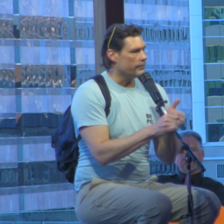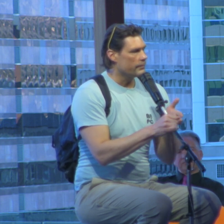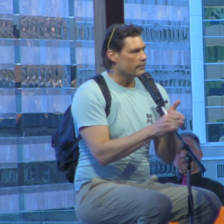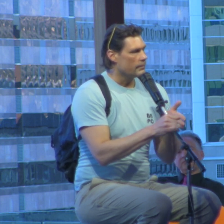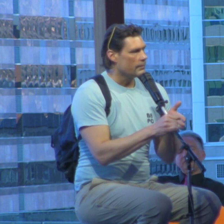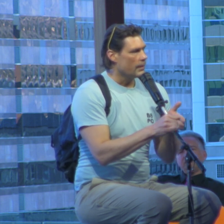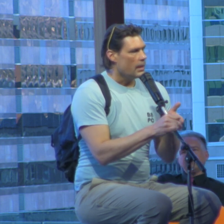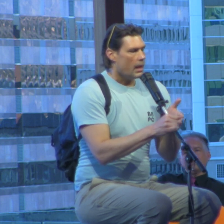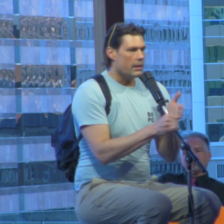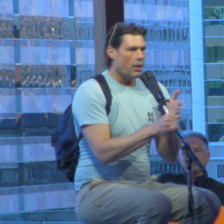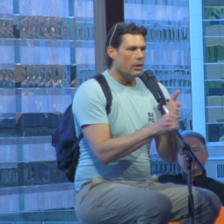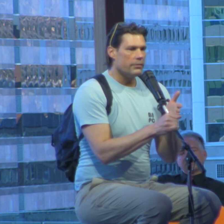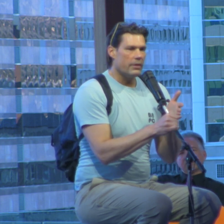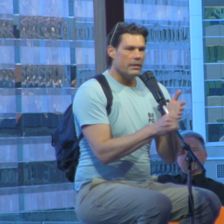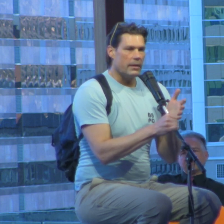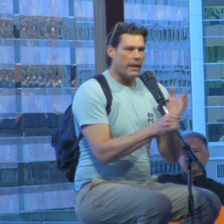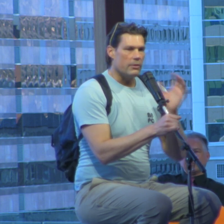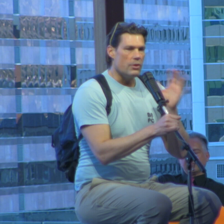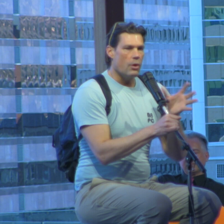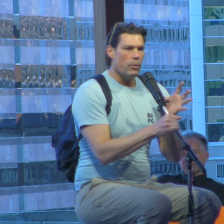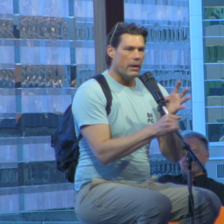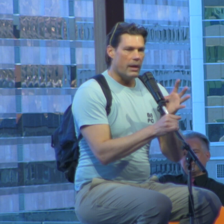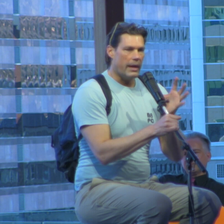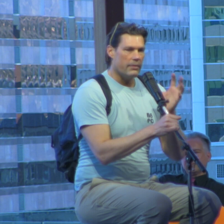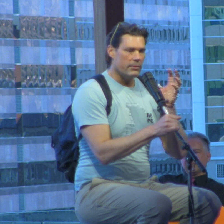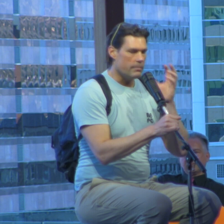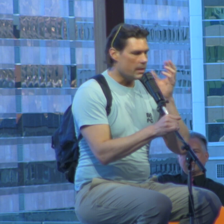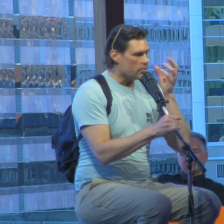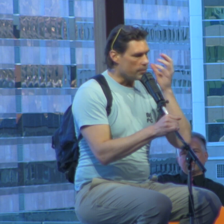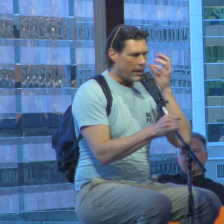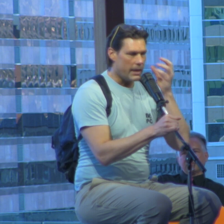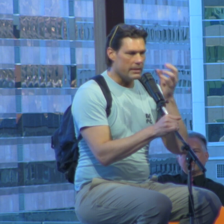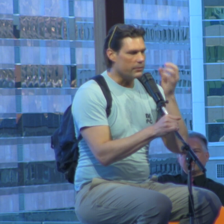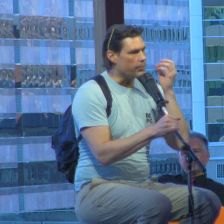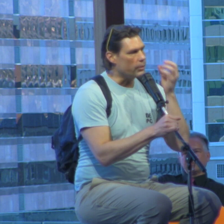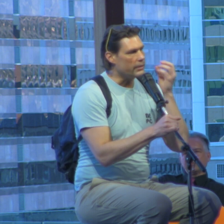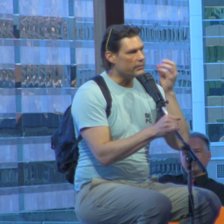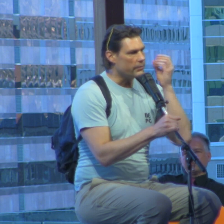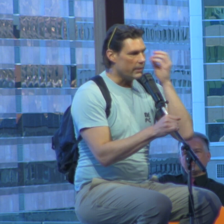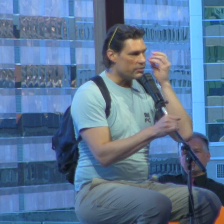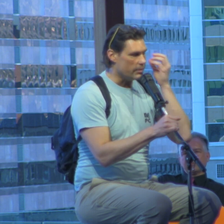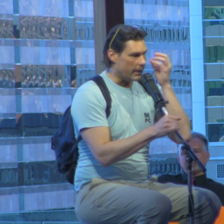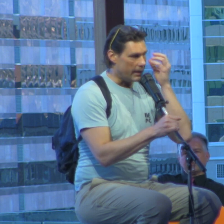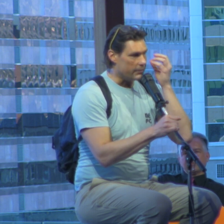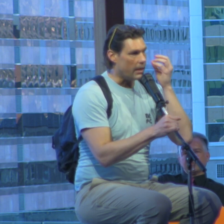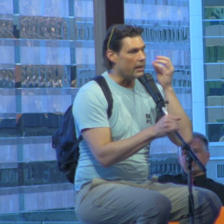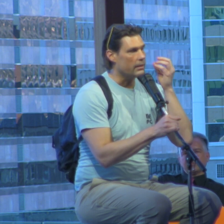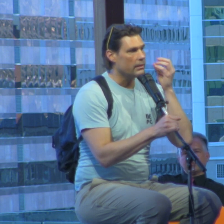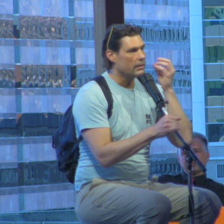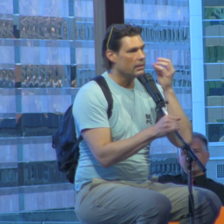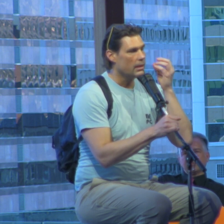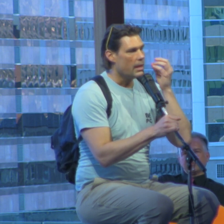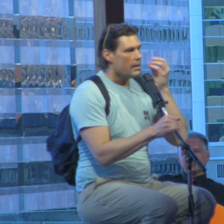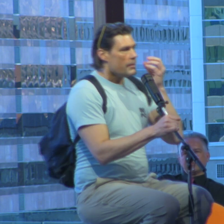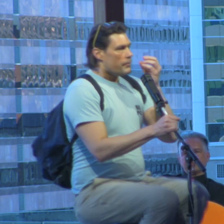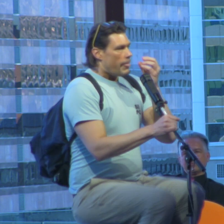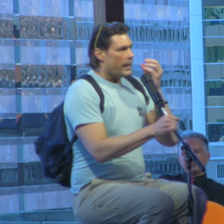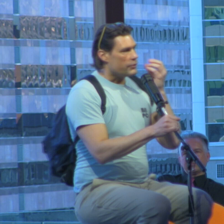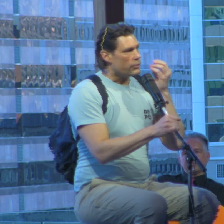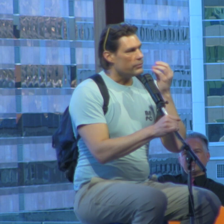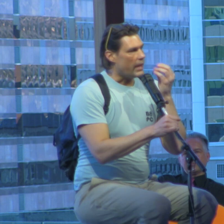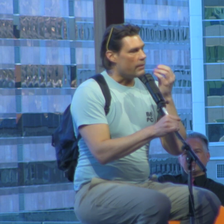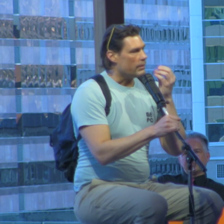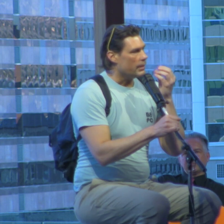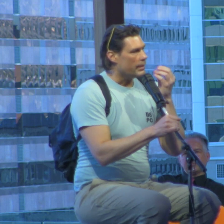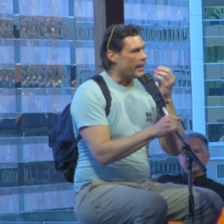with me. And then all of a sudden, out of nowhere, I have this major pain, this burning sensation in my left eye. And